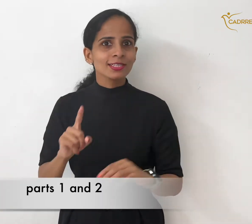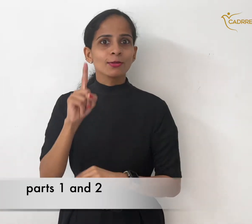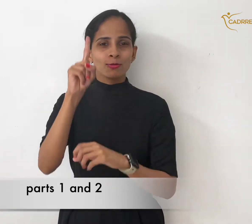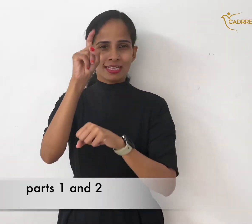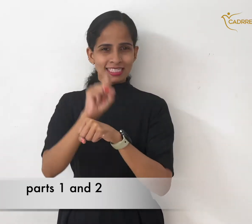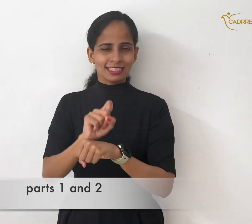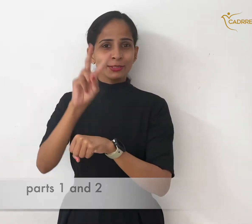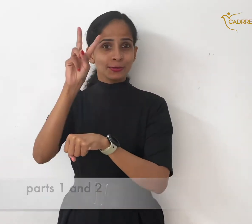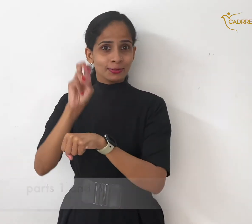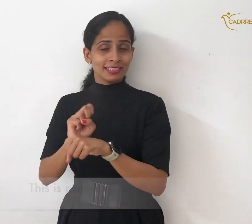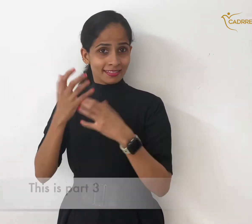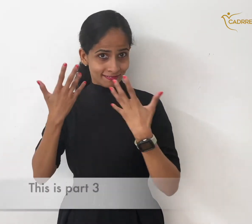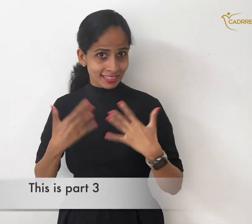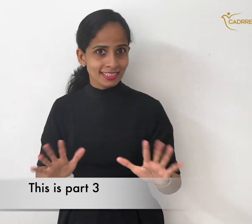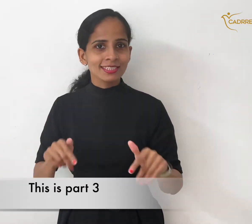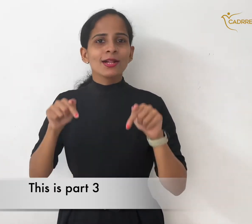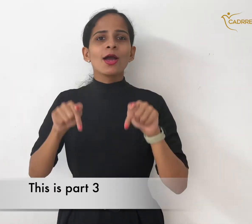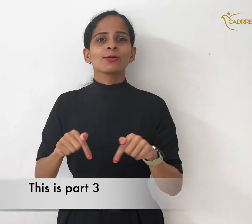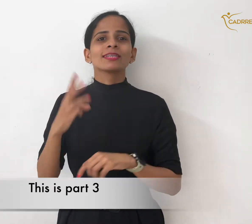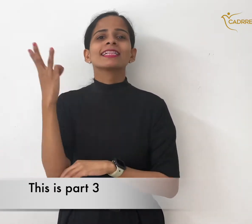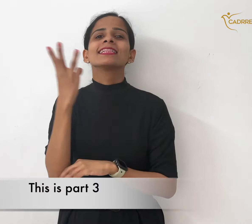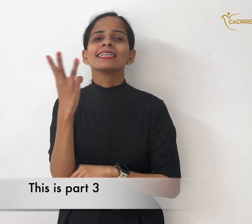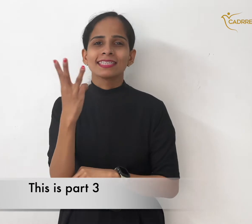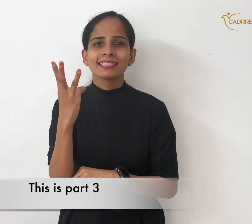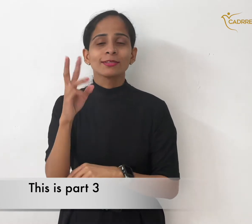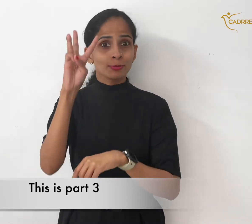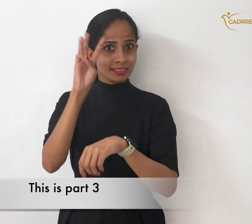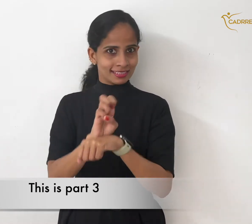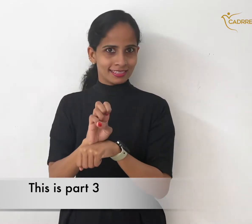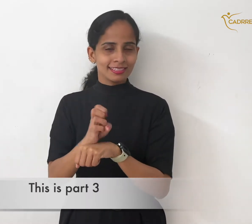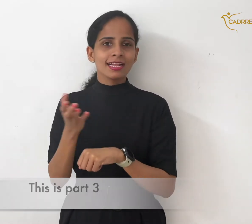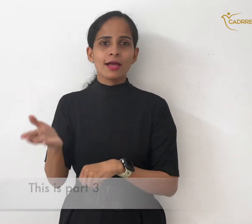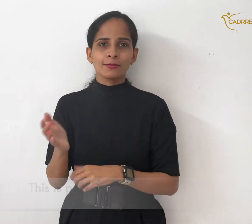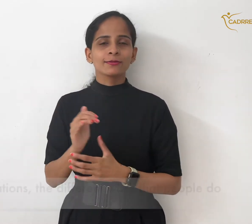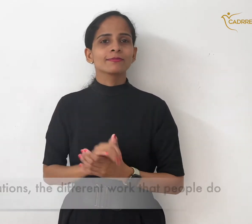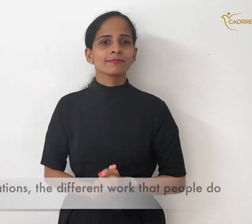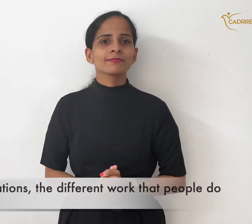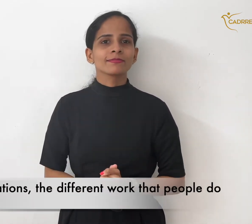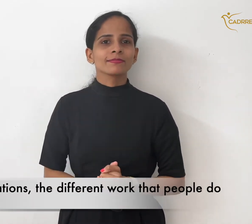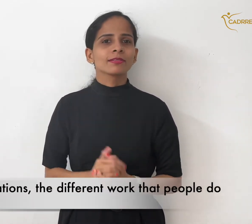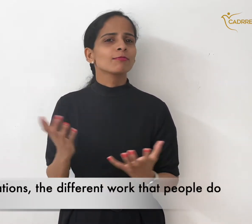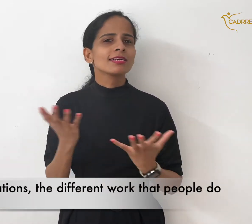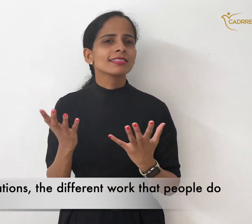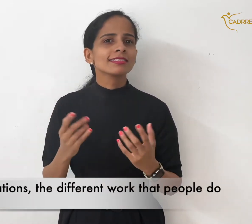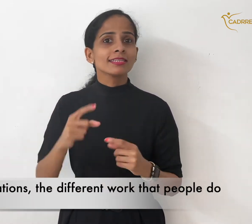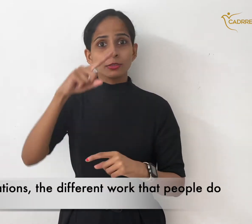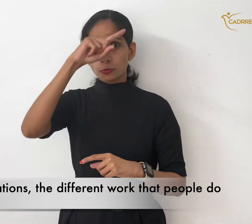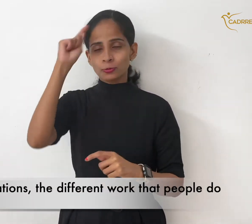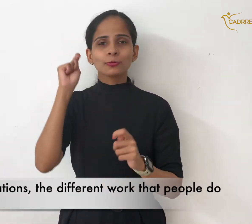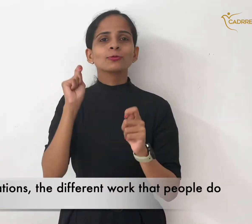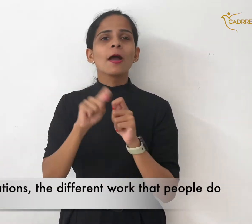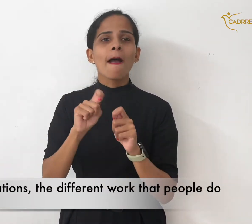2. This is part 3 of jobs and